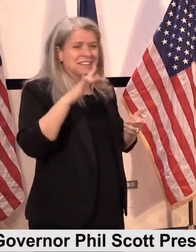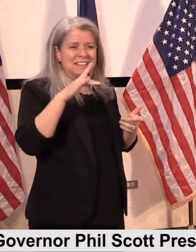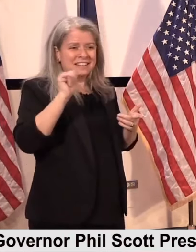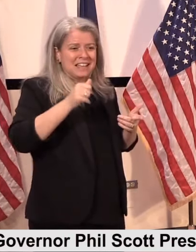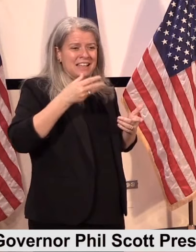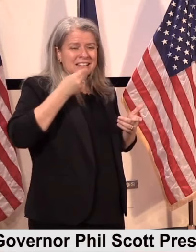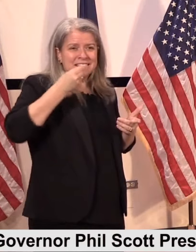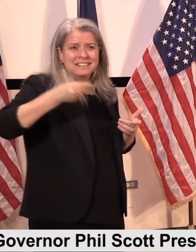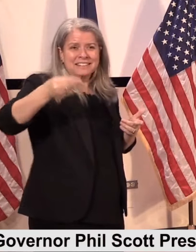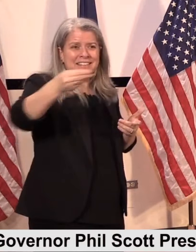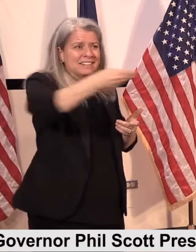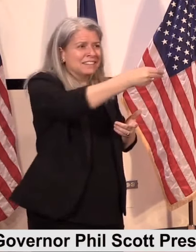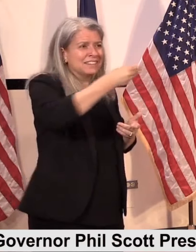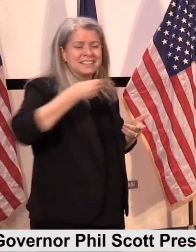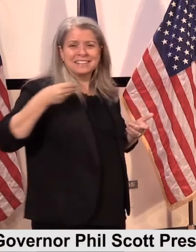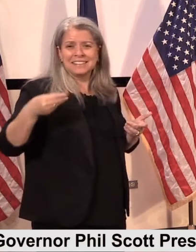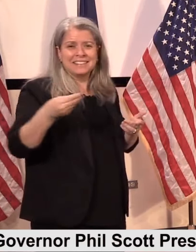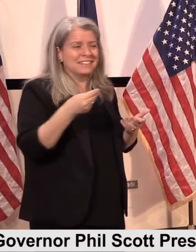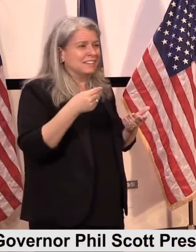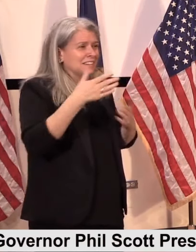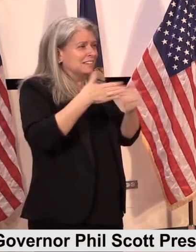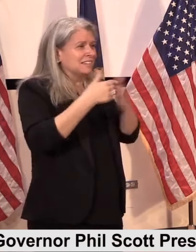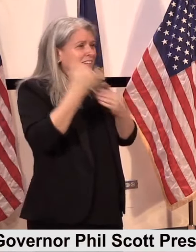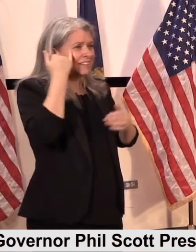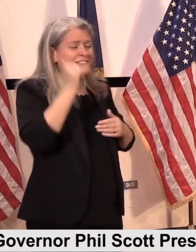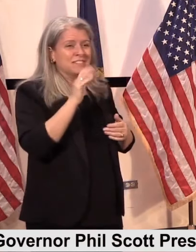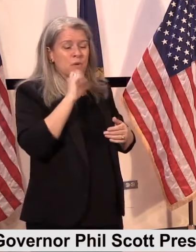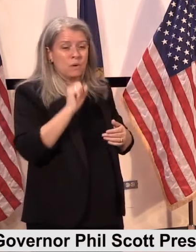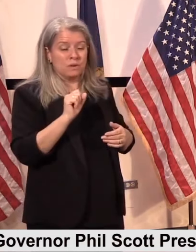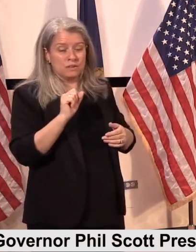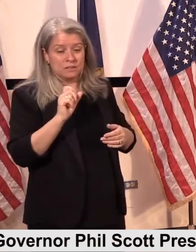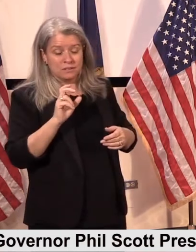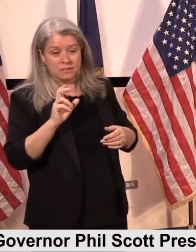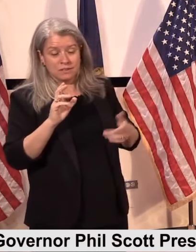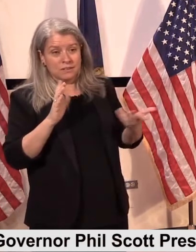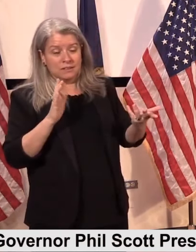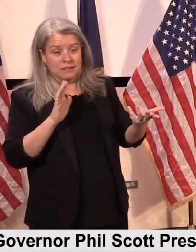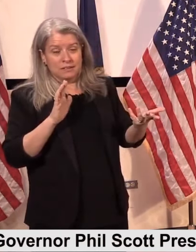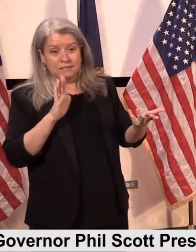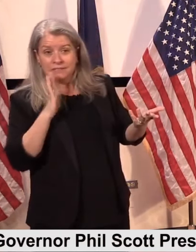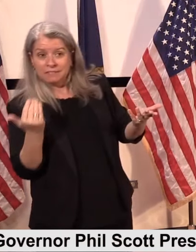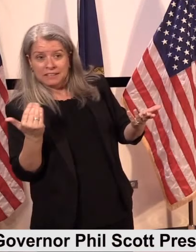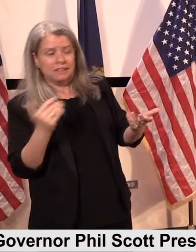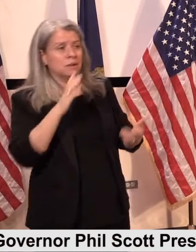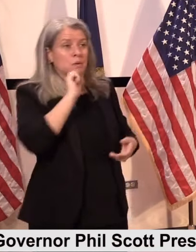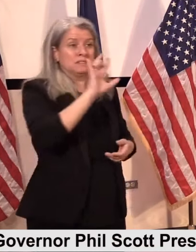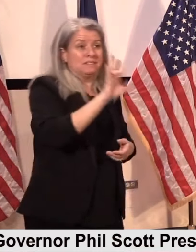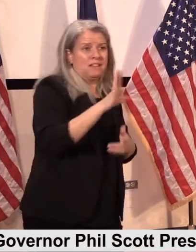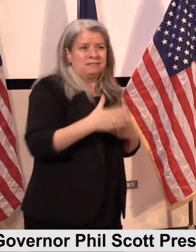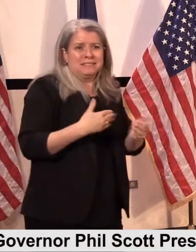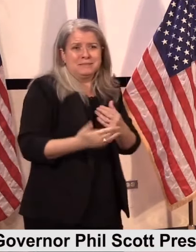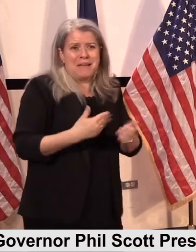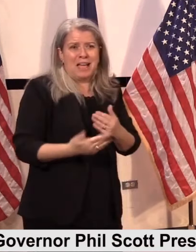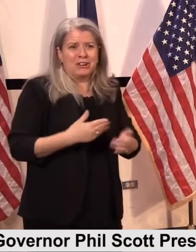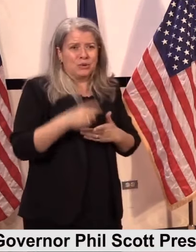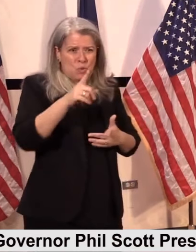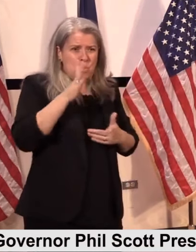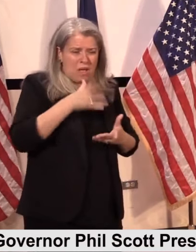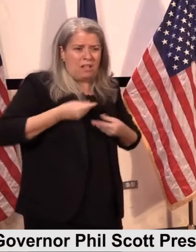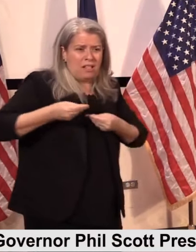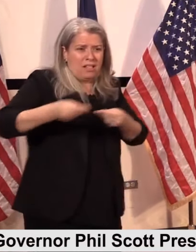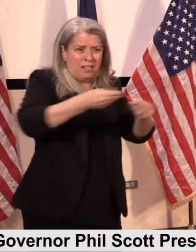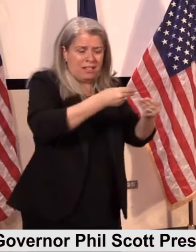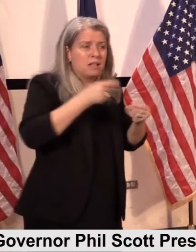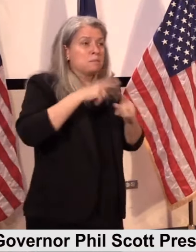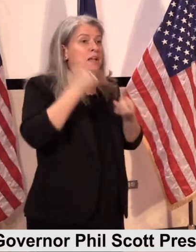you're 15 or 75, it doesn't matter your age. It's just that you're more vulnerable with